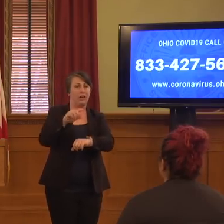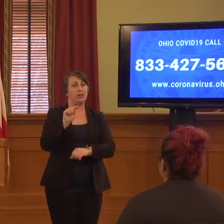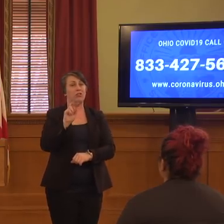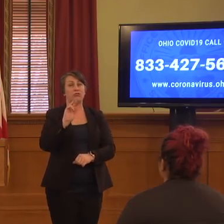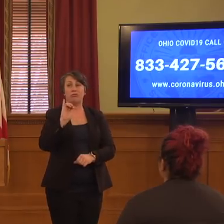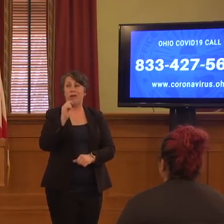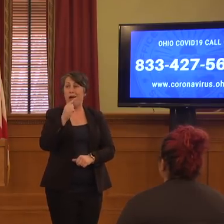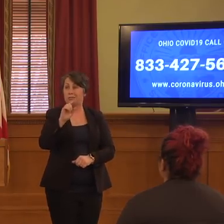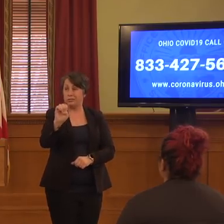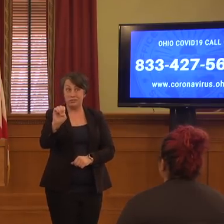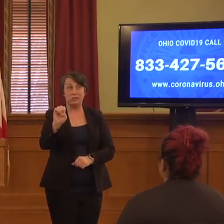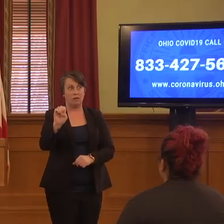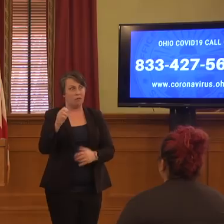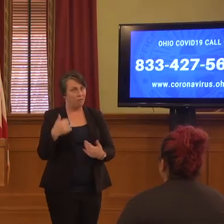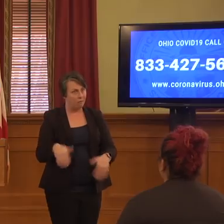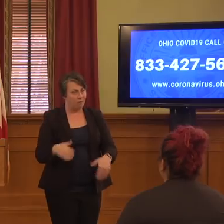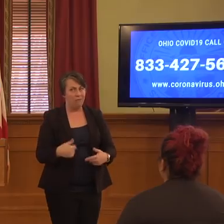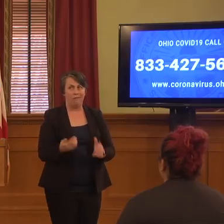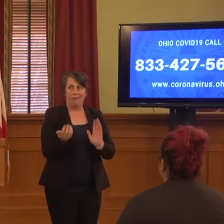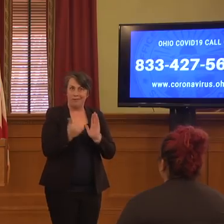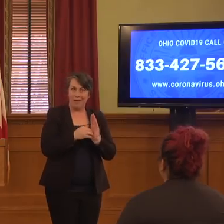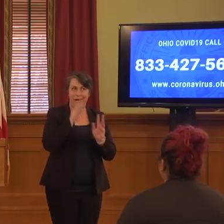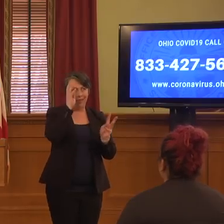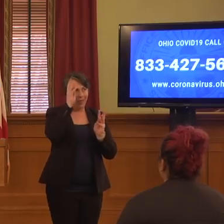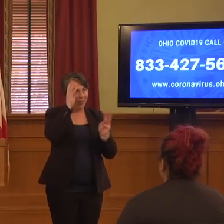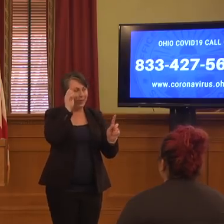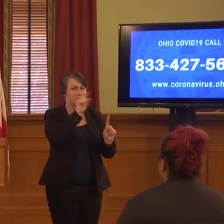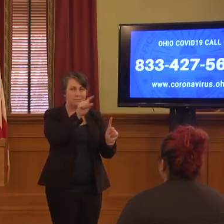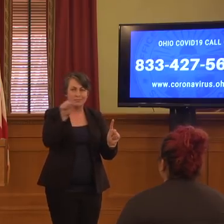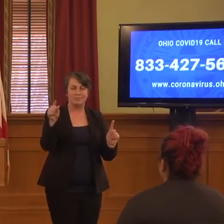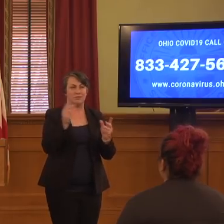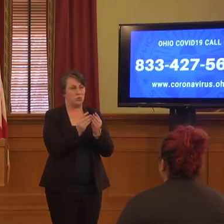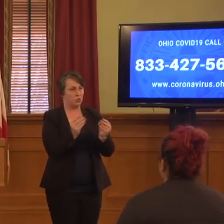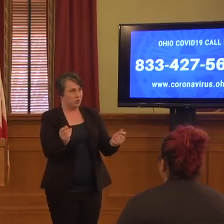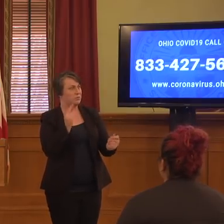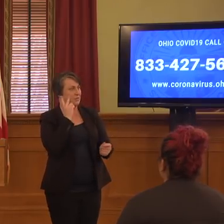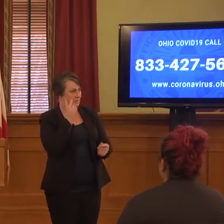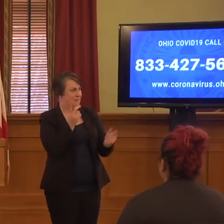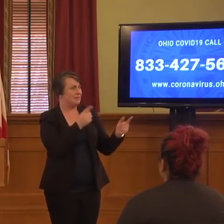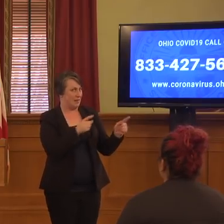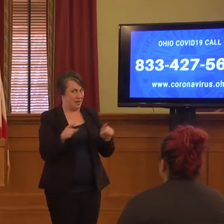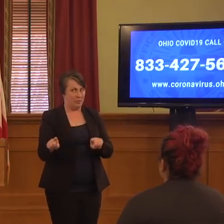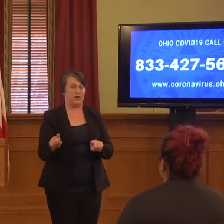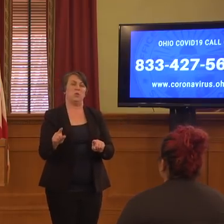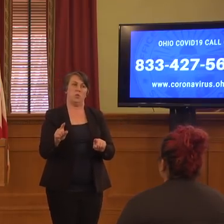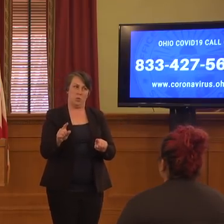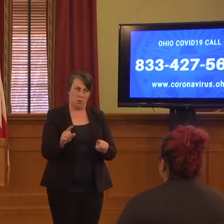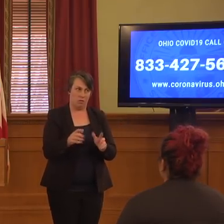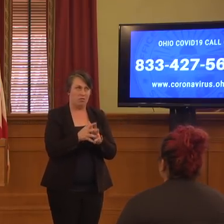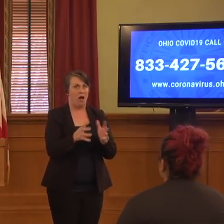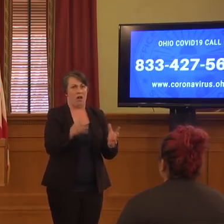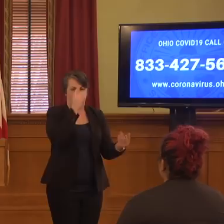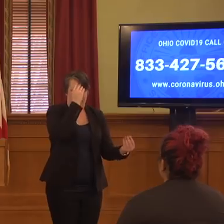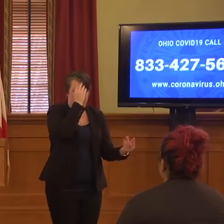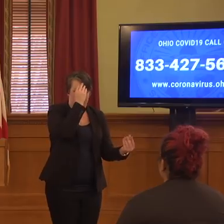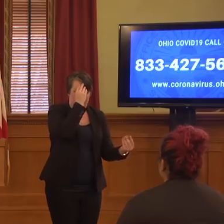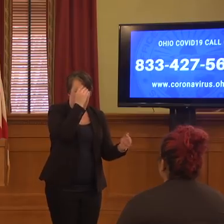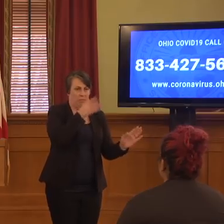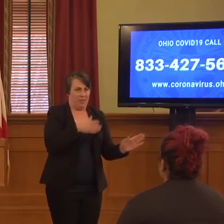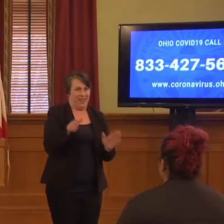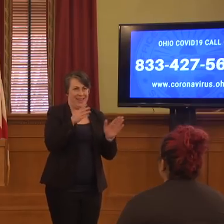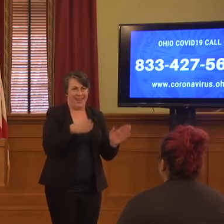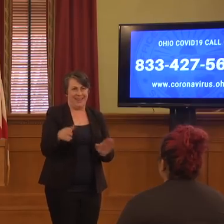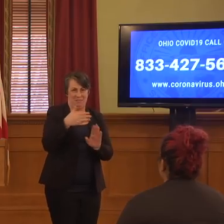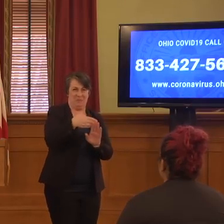done all over the world, all over this country, and so you'll see some of that, but it's all very well thought out and planned. Remember, you can